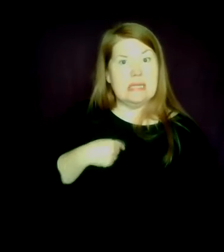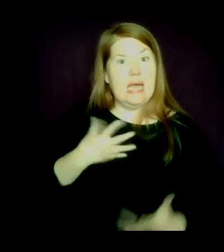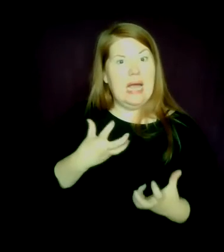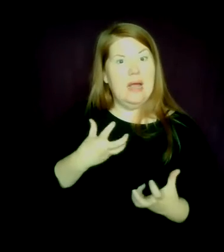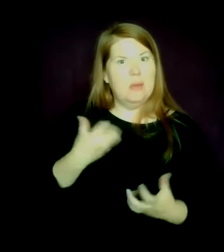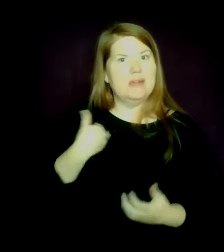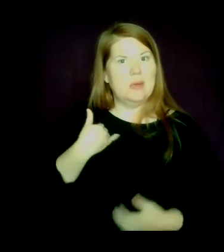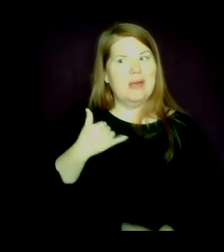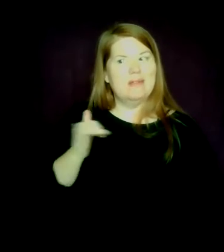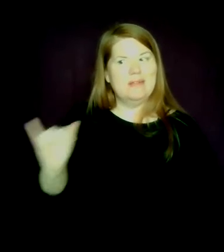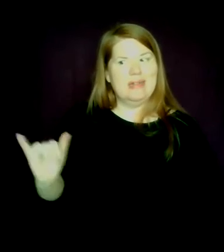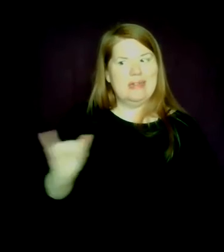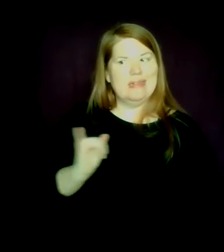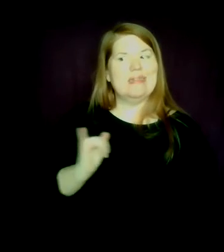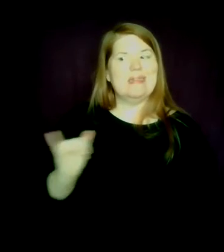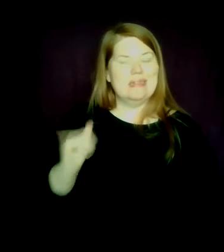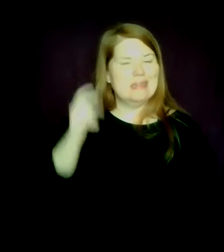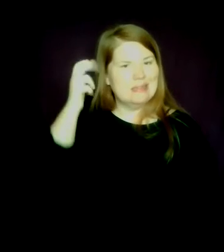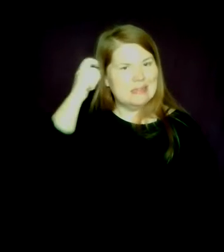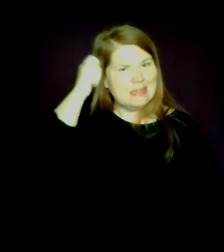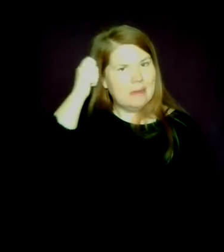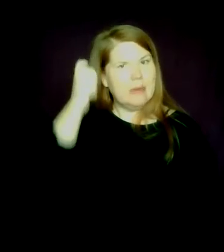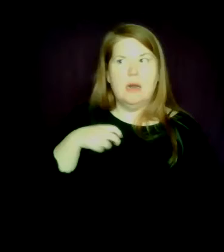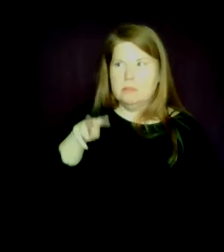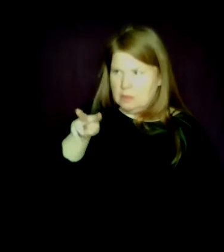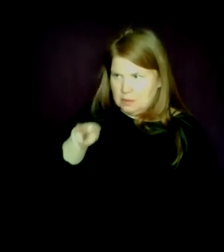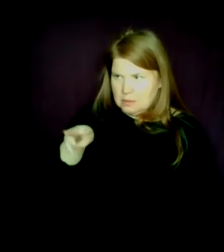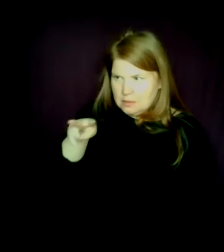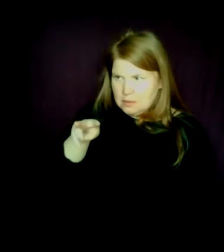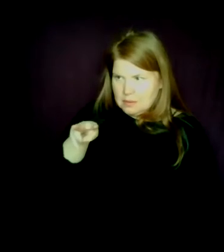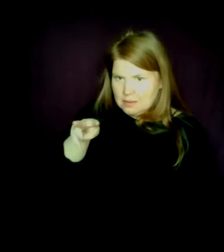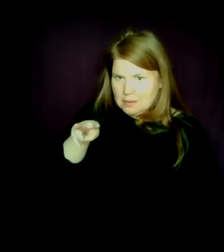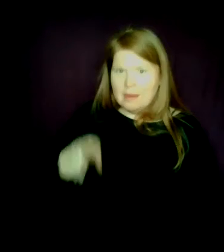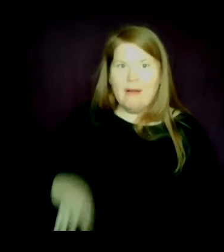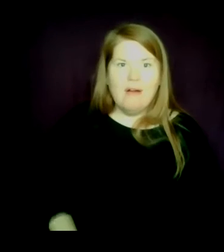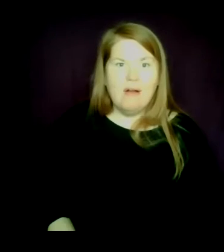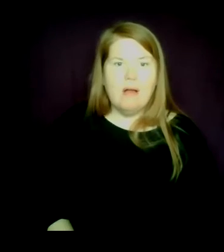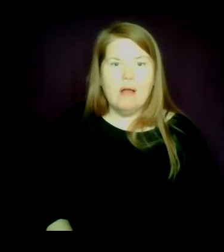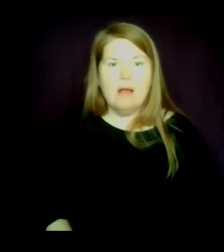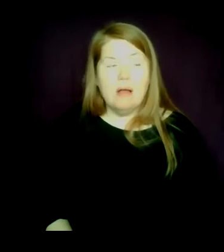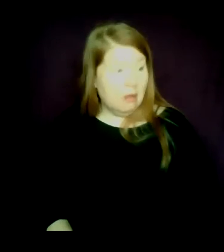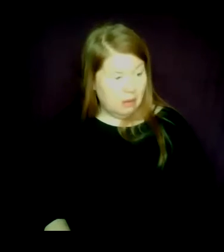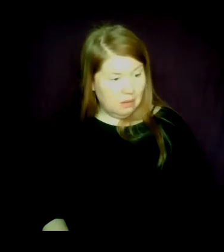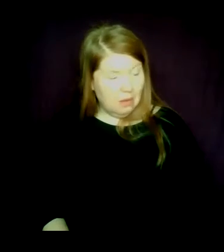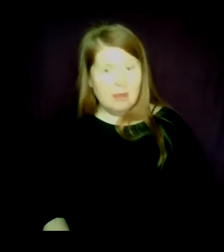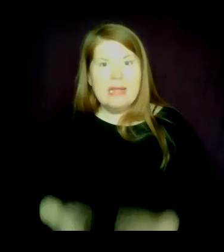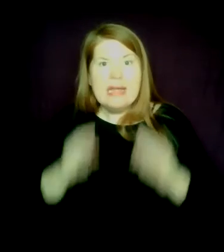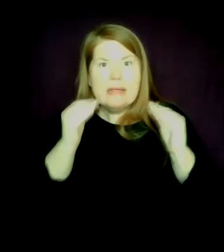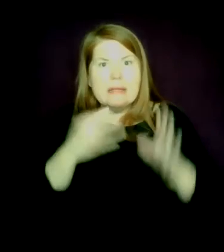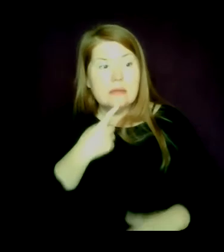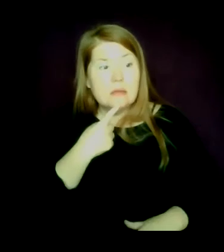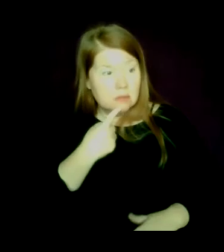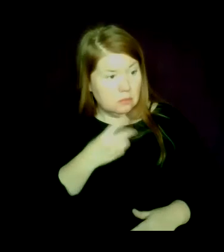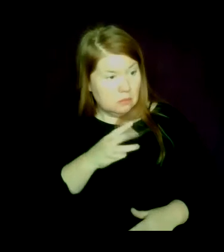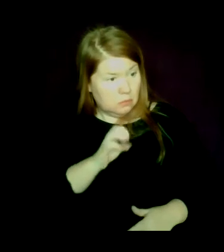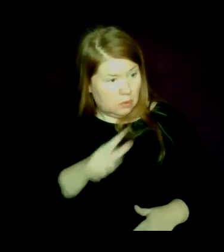when Mrs. Escobar catches me staring at her. Well, she asks, smiling. I smile back.